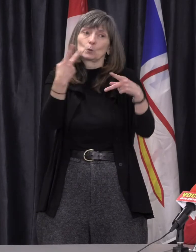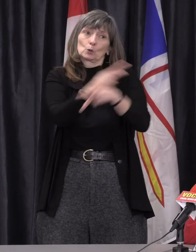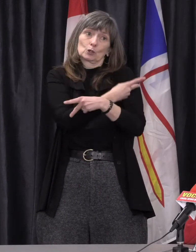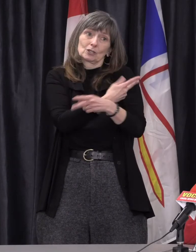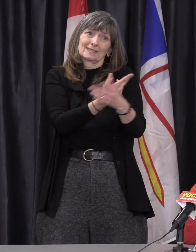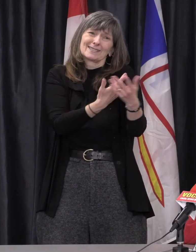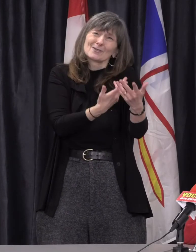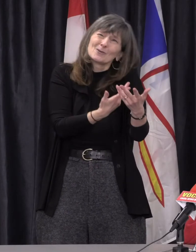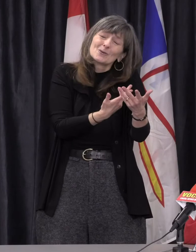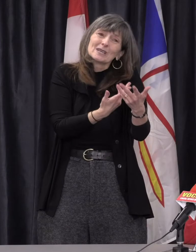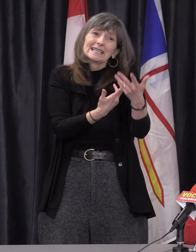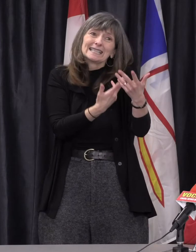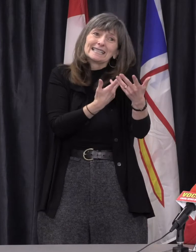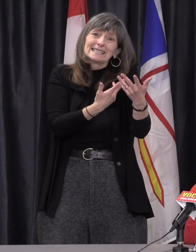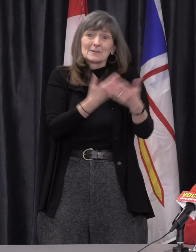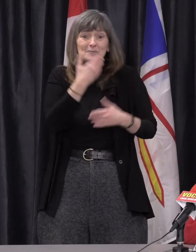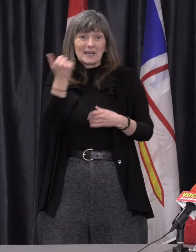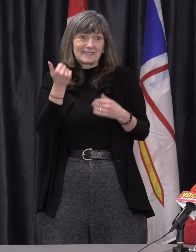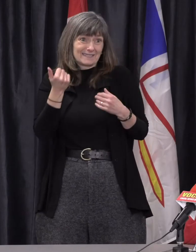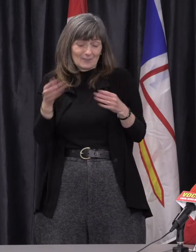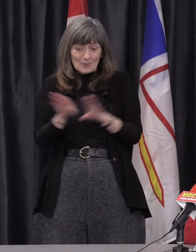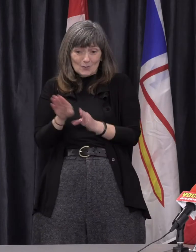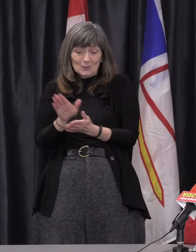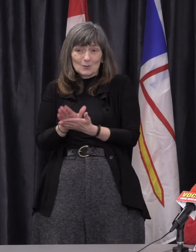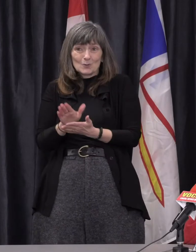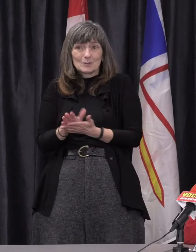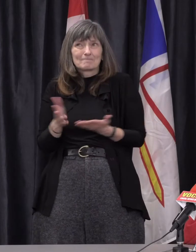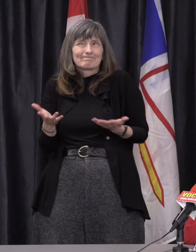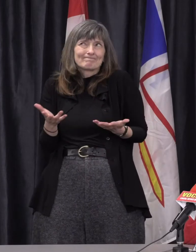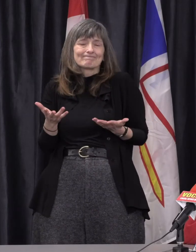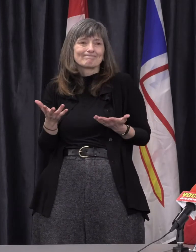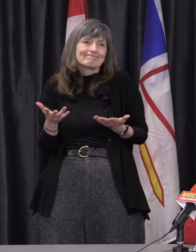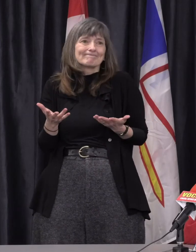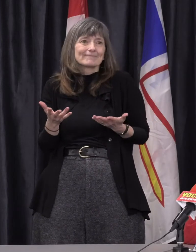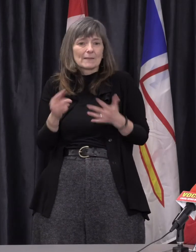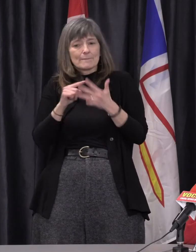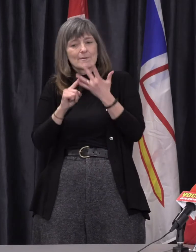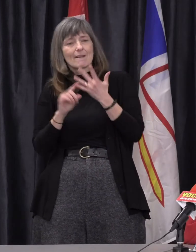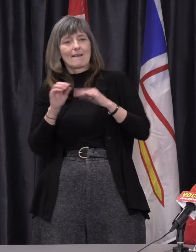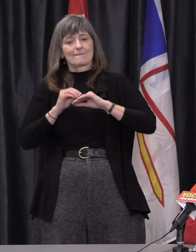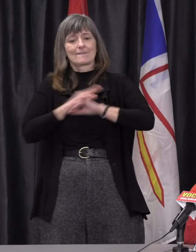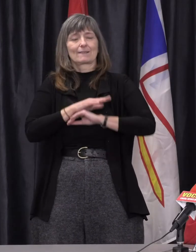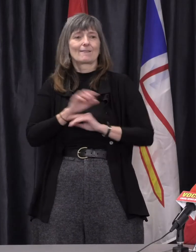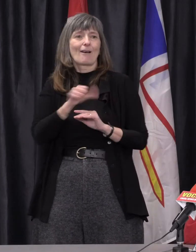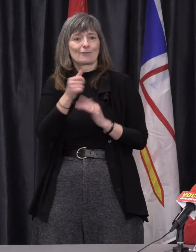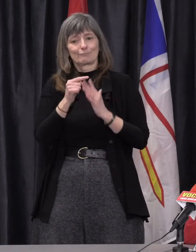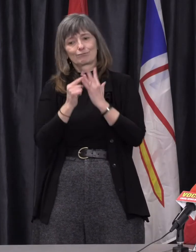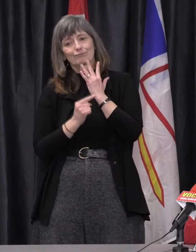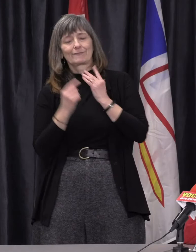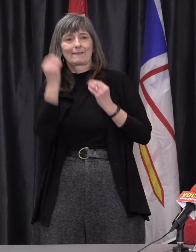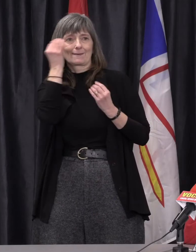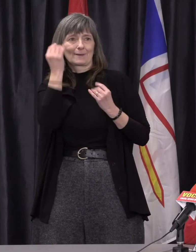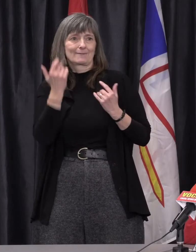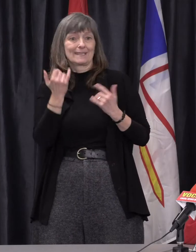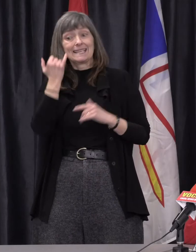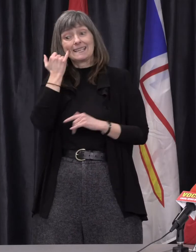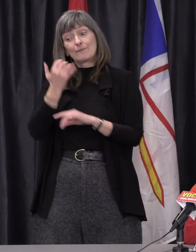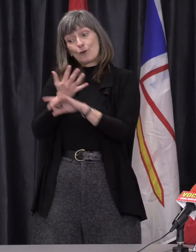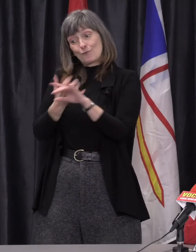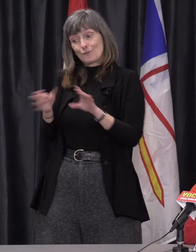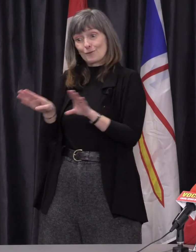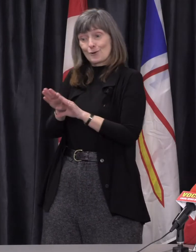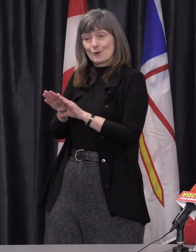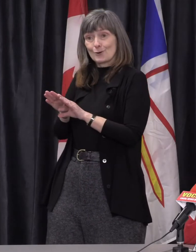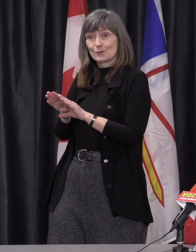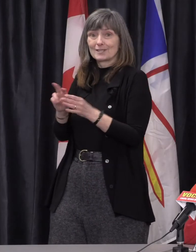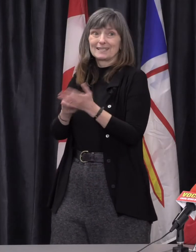it's not just as easy as saying, let's shut down the schools. There's a lot of considerations we have to put into place. And if you do it too early, it might not have the